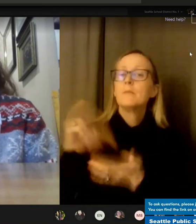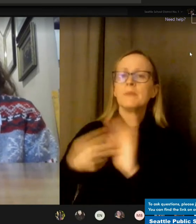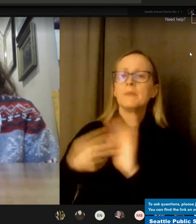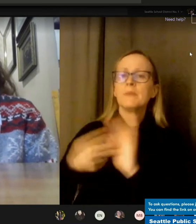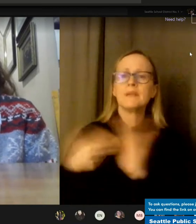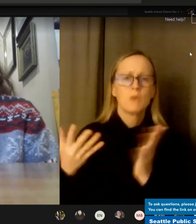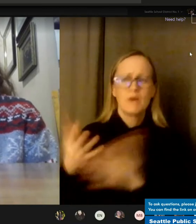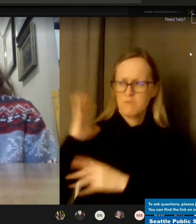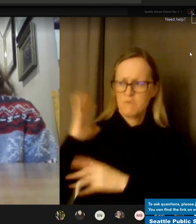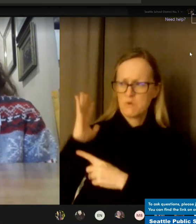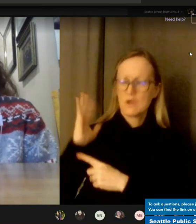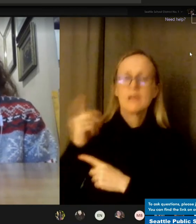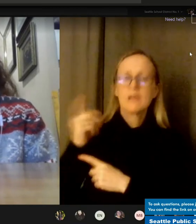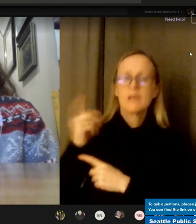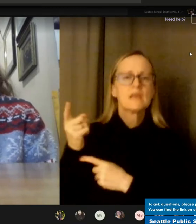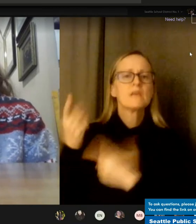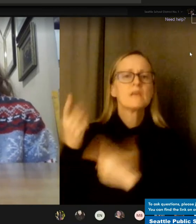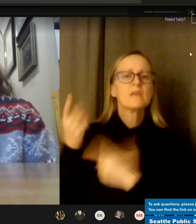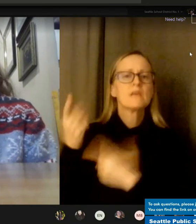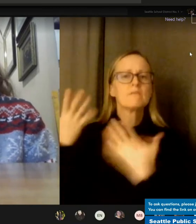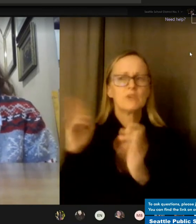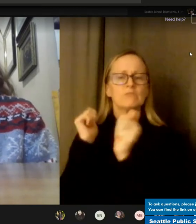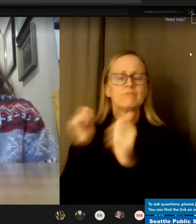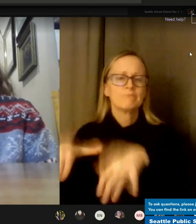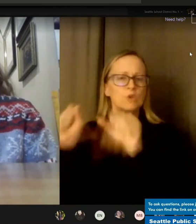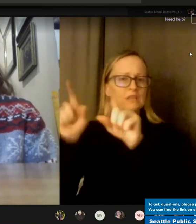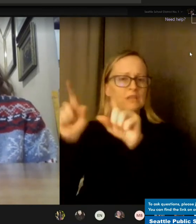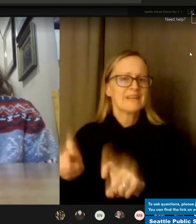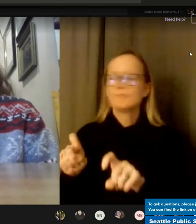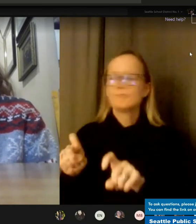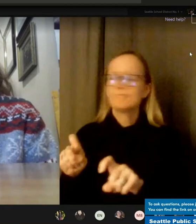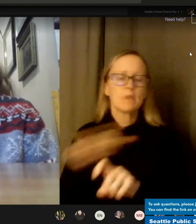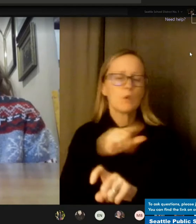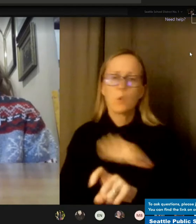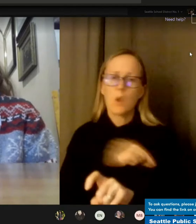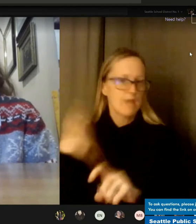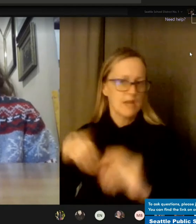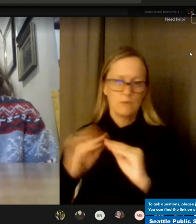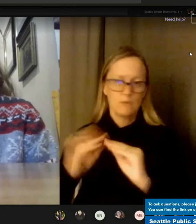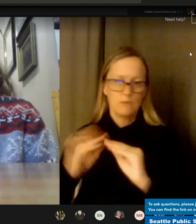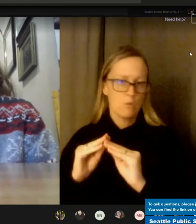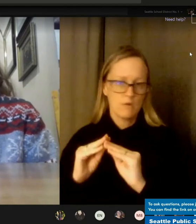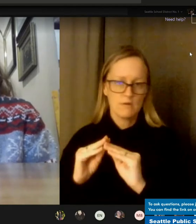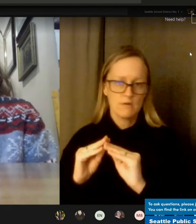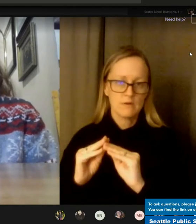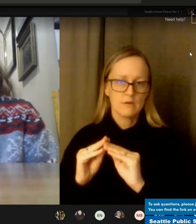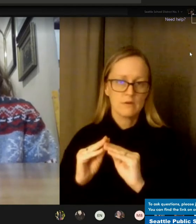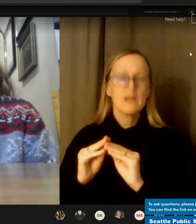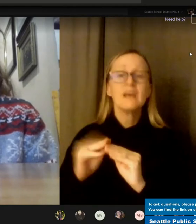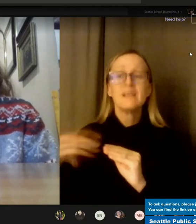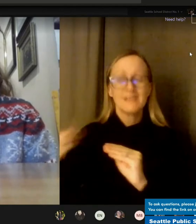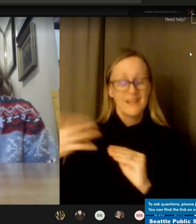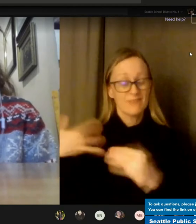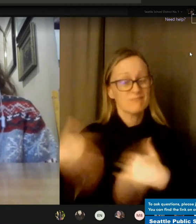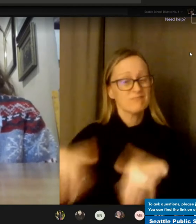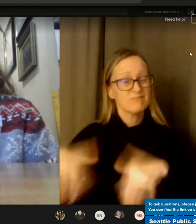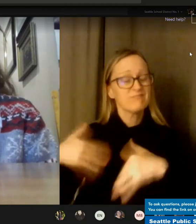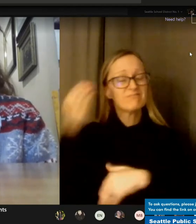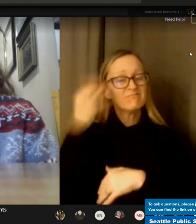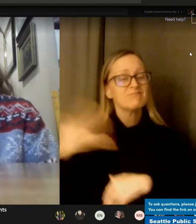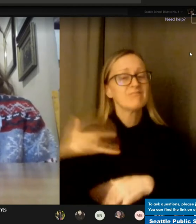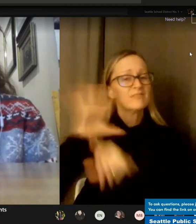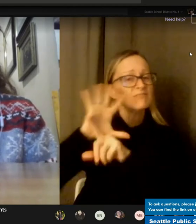to announce that in many cases, these students excel in state and district assessments. For